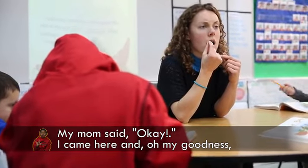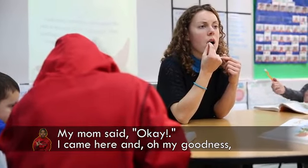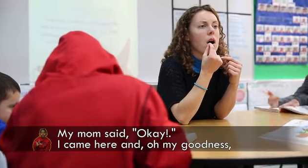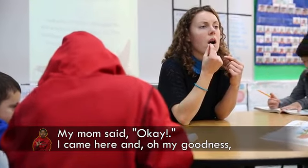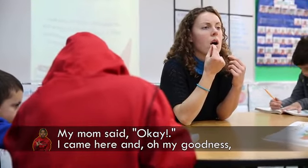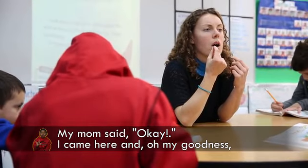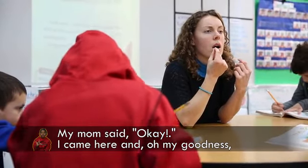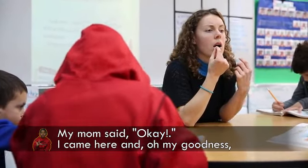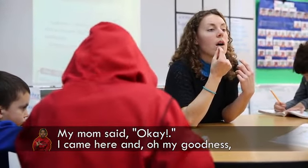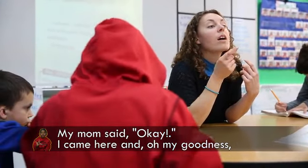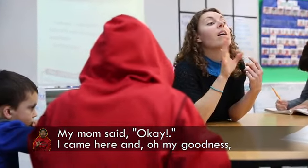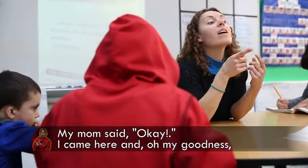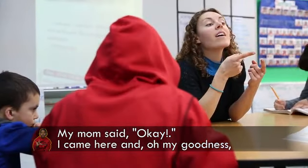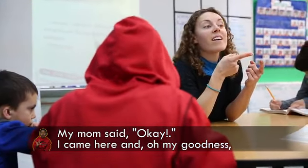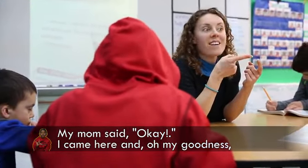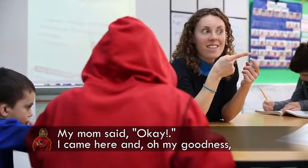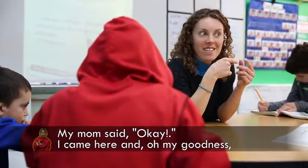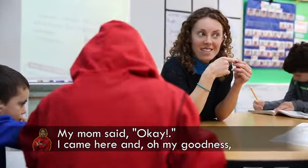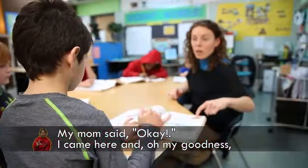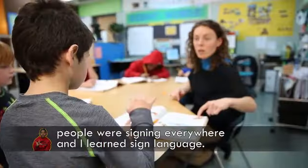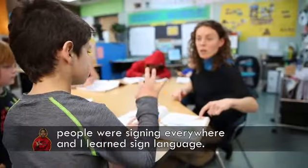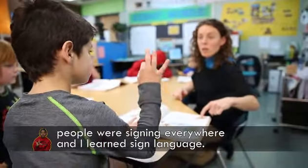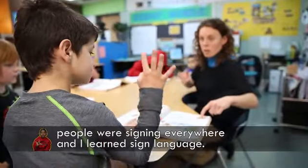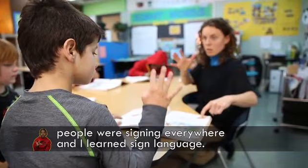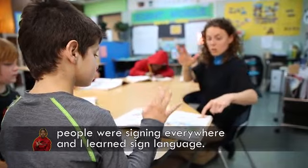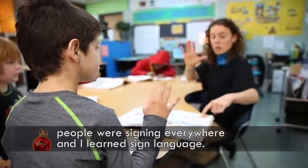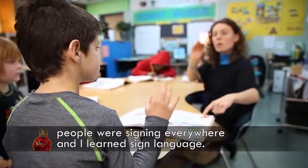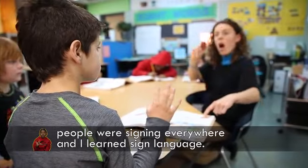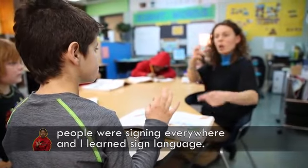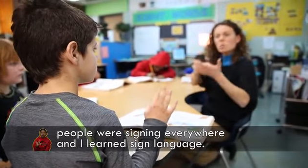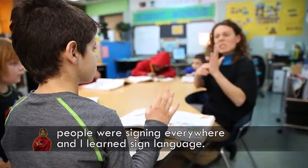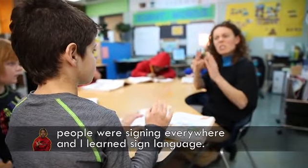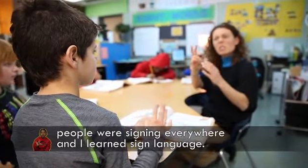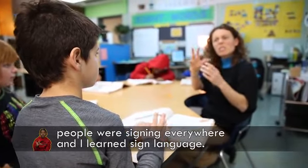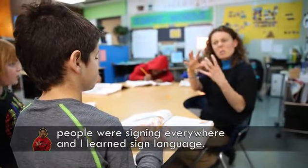I came here and oh my goodness, people were signing everywhere and I learned sign language.